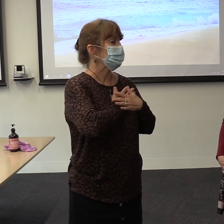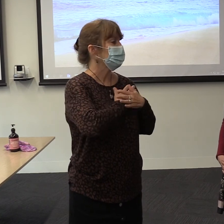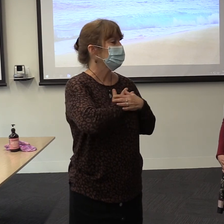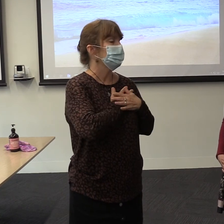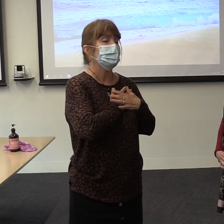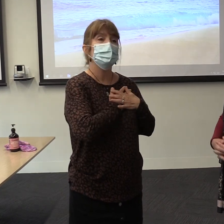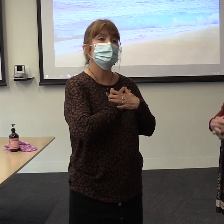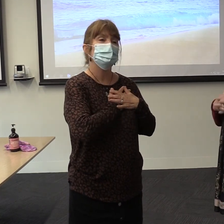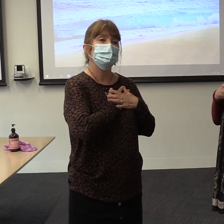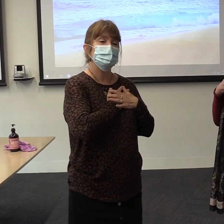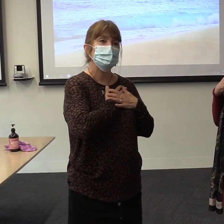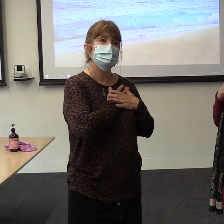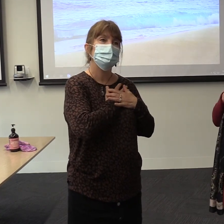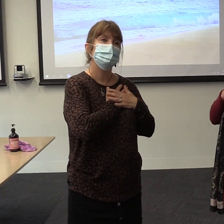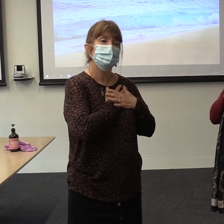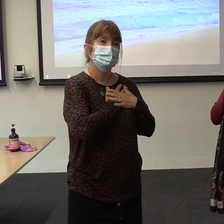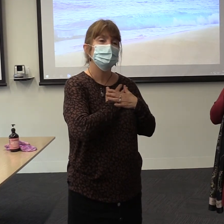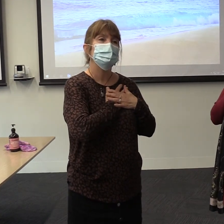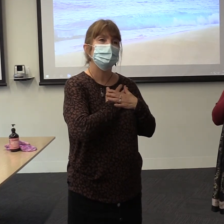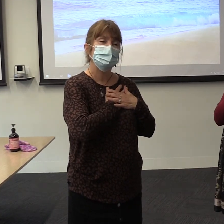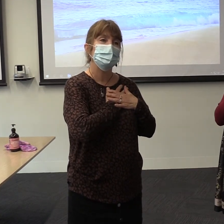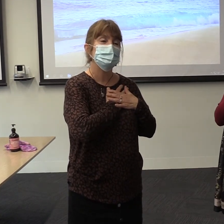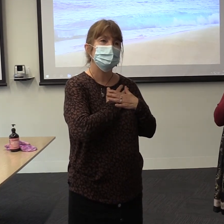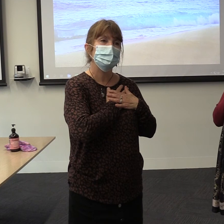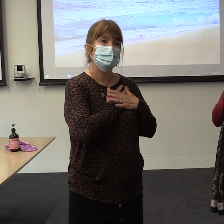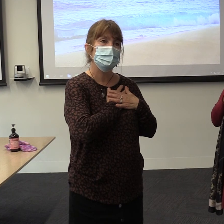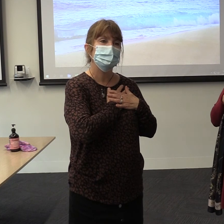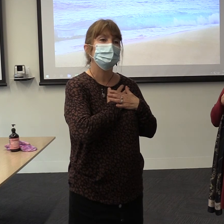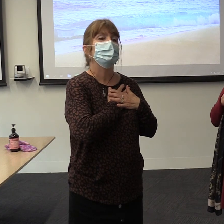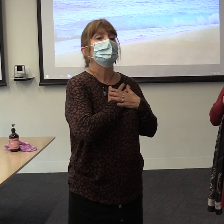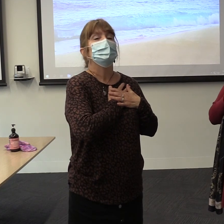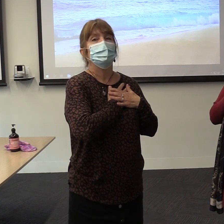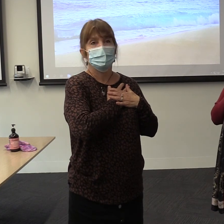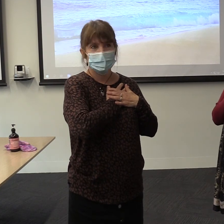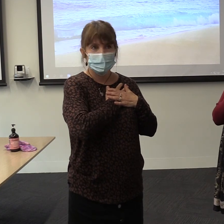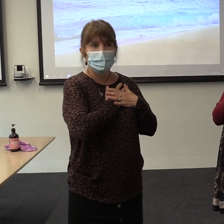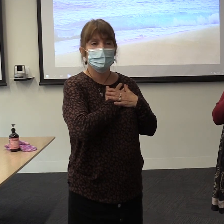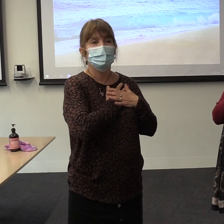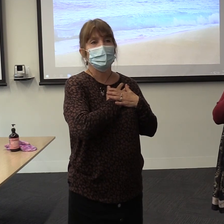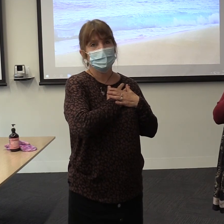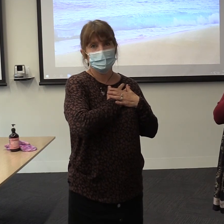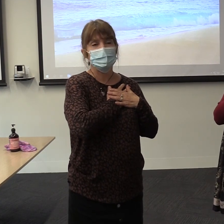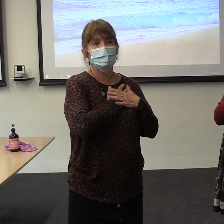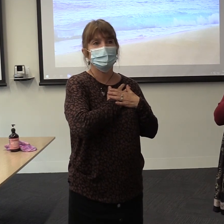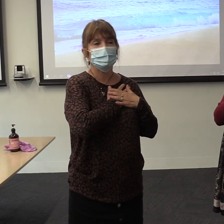a hand on your chest just to remind yourself of that, and breathing out for that other person you've